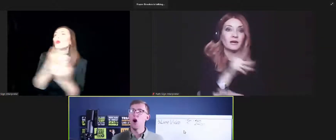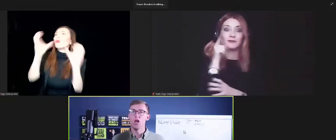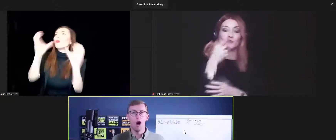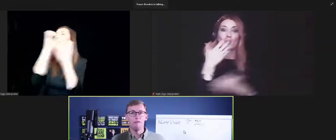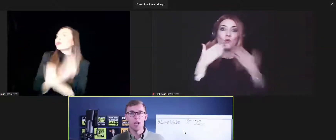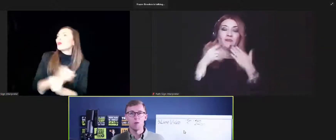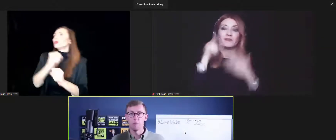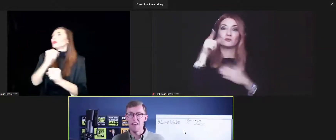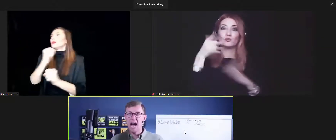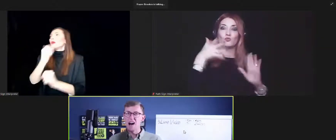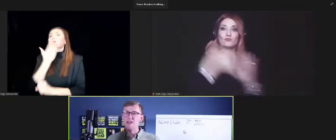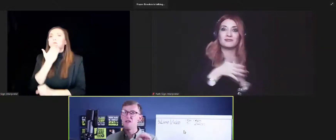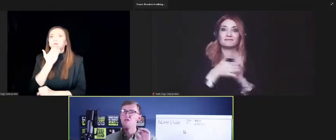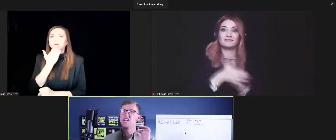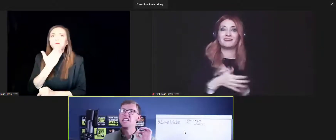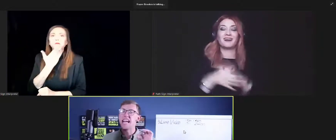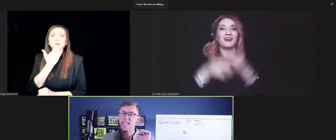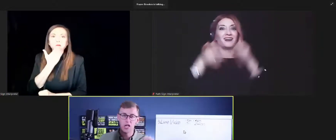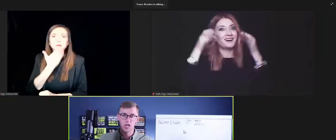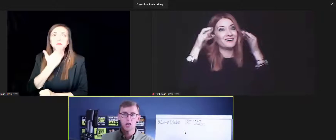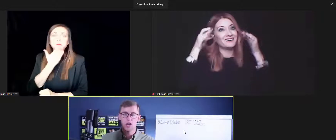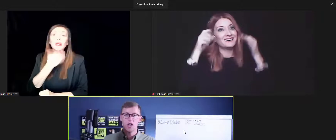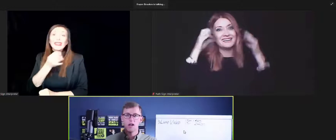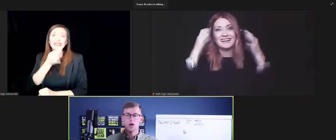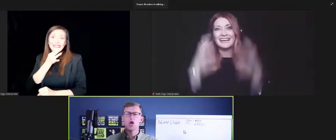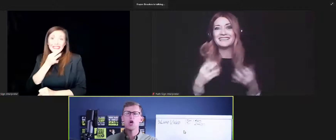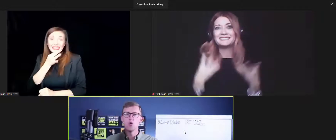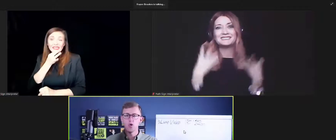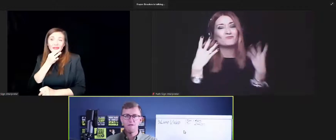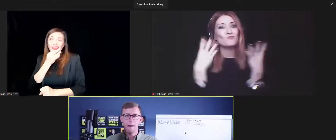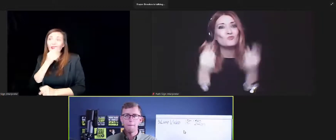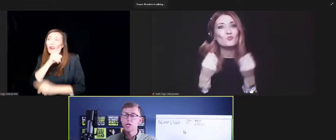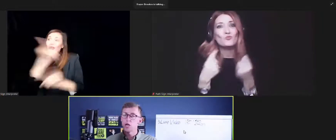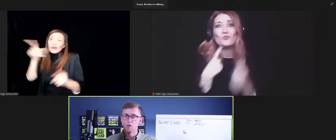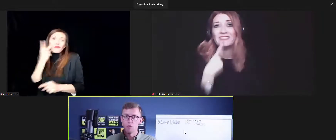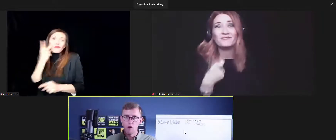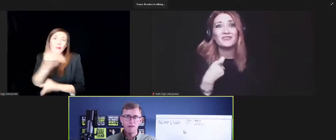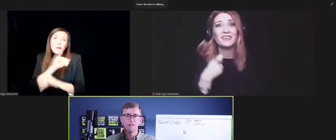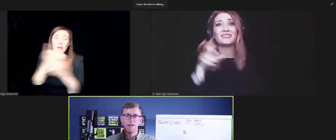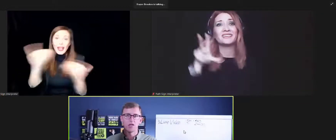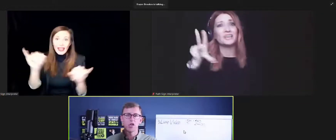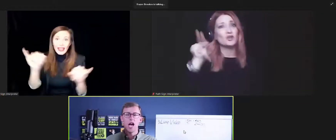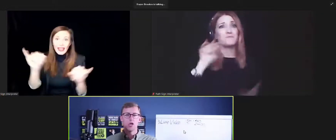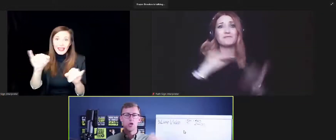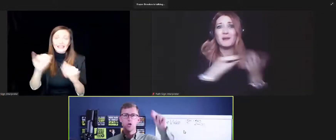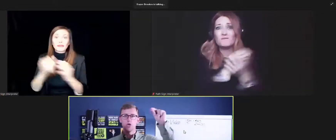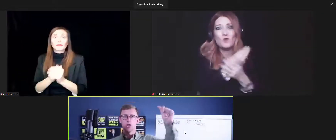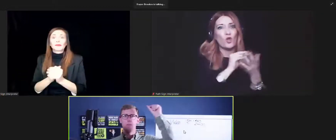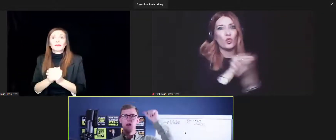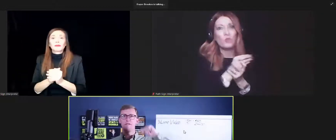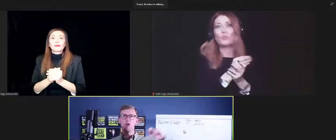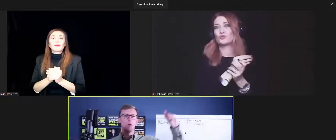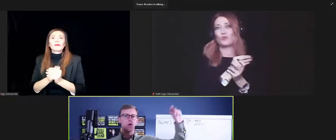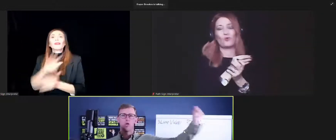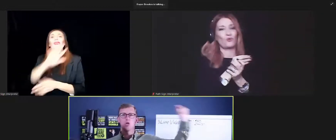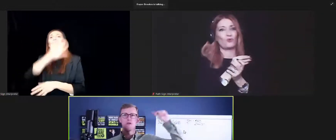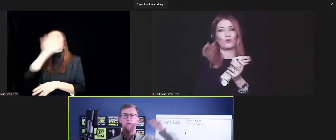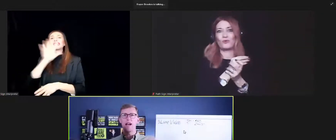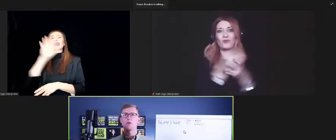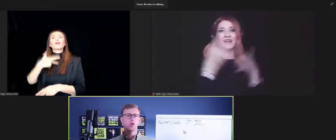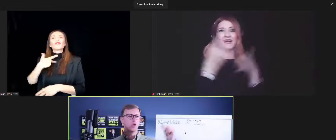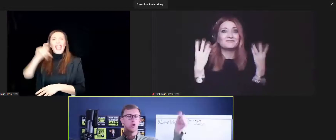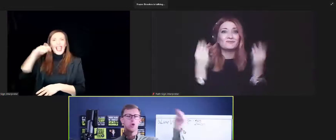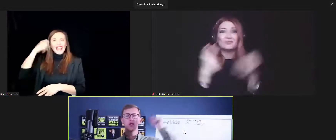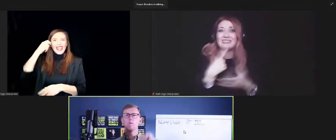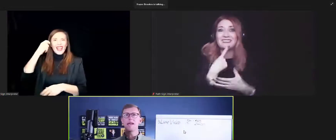have got a lot of followers, but they have a ridiculous, huge fan base of raving fans. As soon as the new perfume or as soon as the new